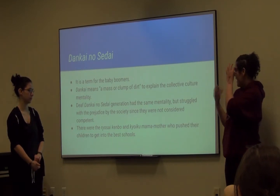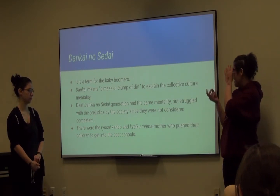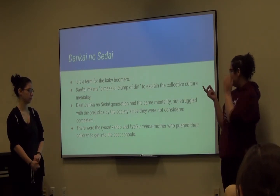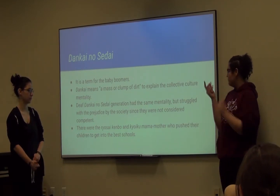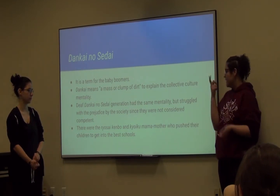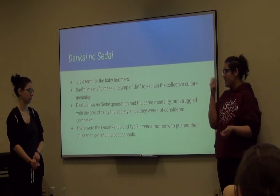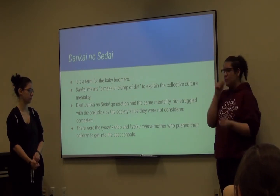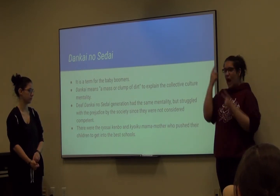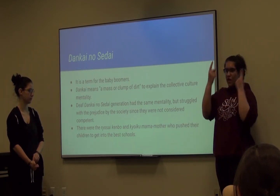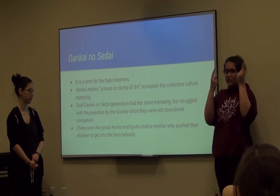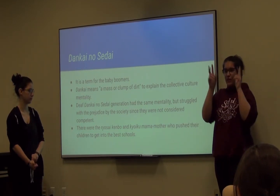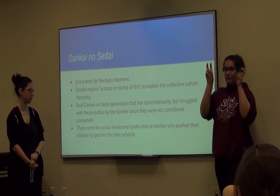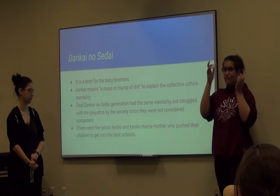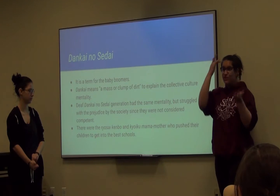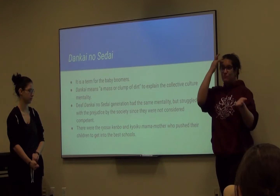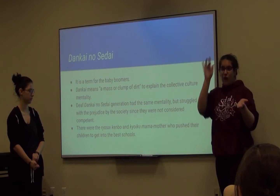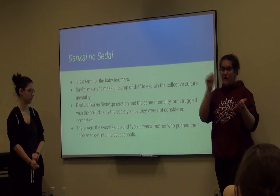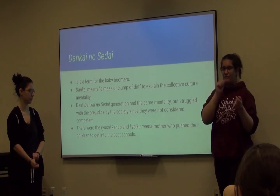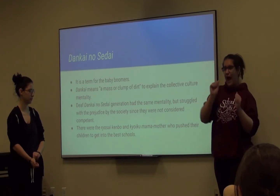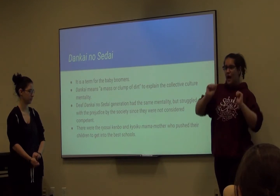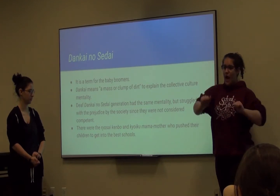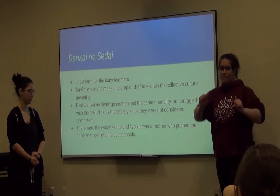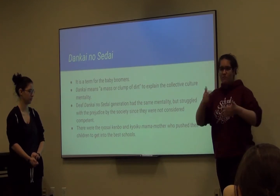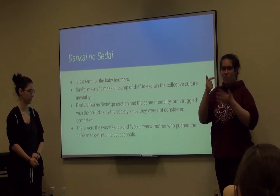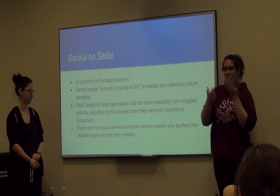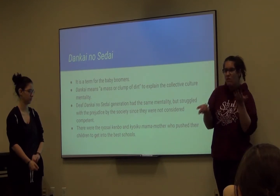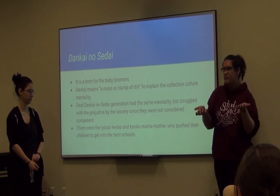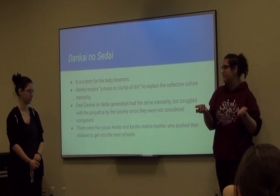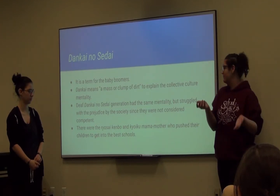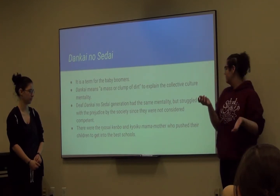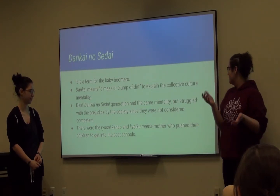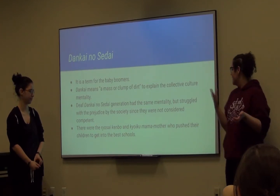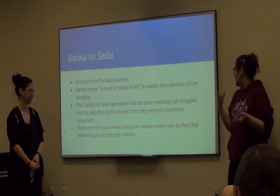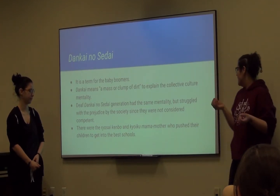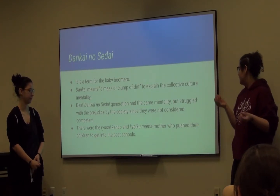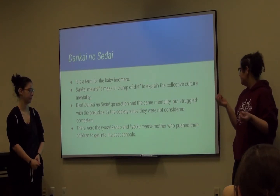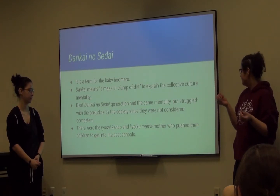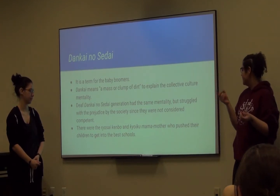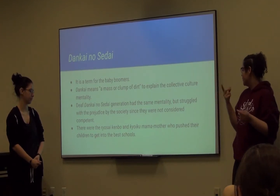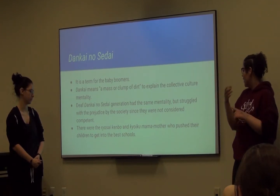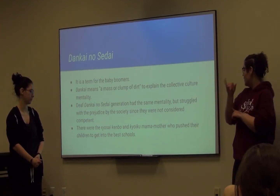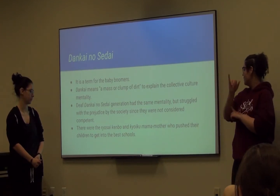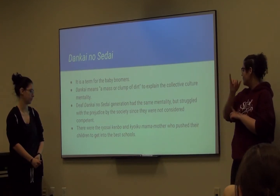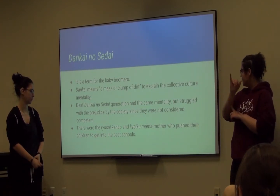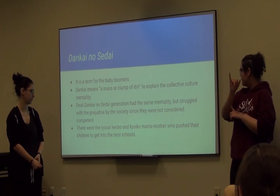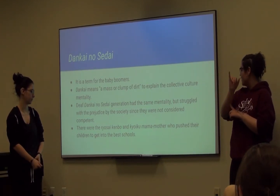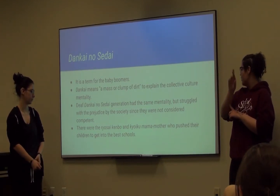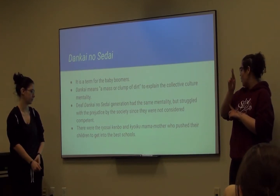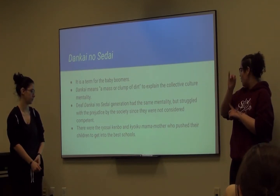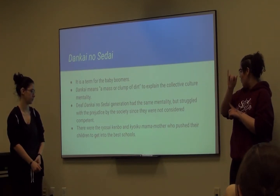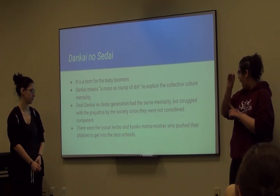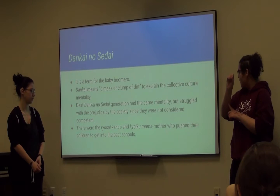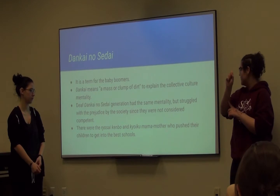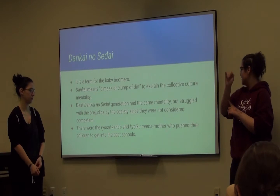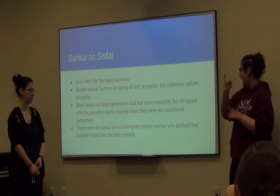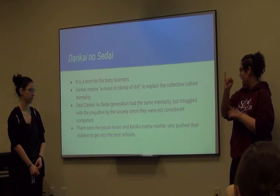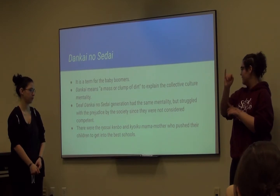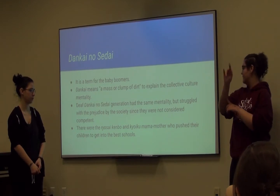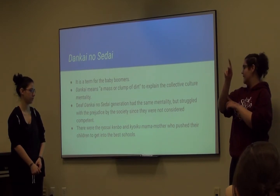prejudices and discrimination that they experienced from the rest of society. The rest of society did not think that they were competent or able to do